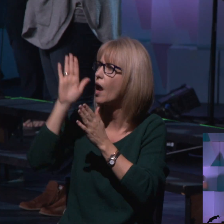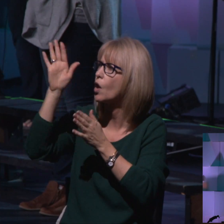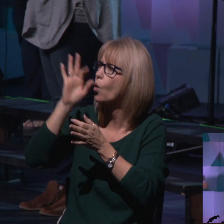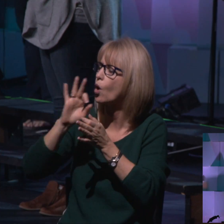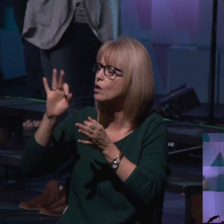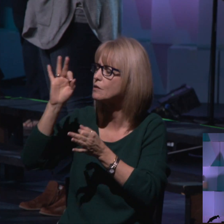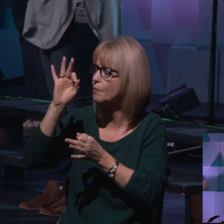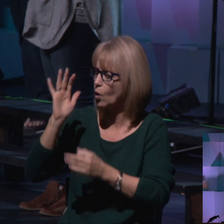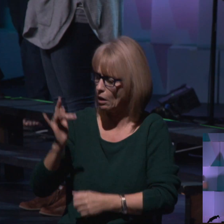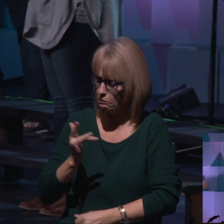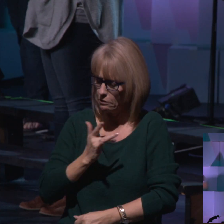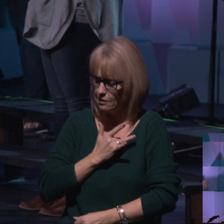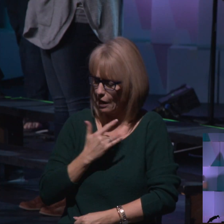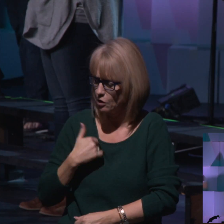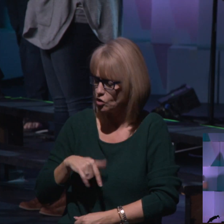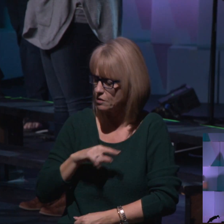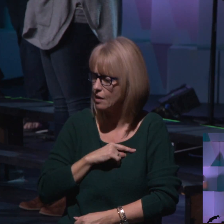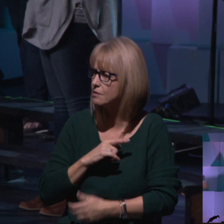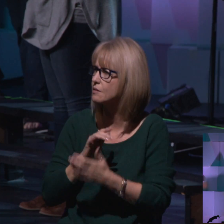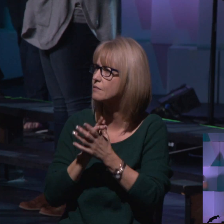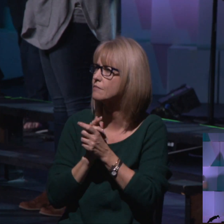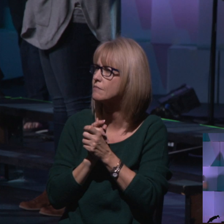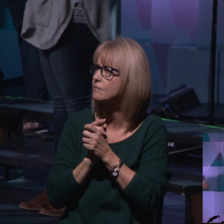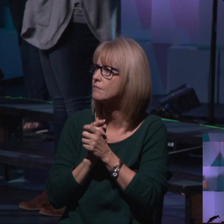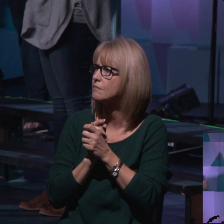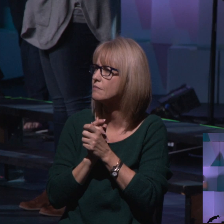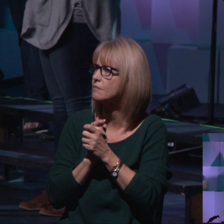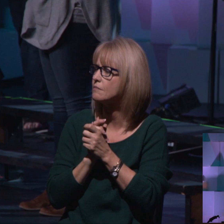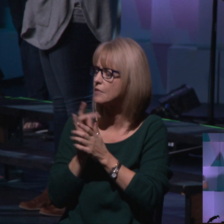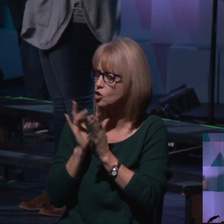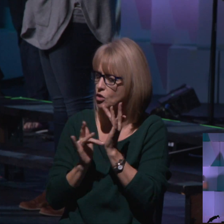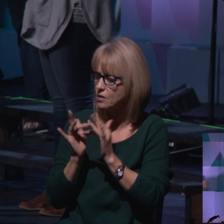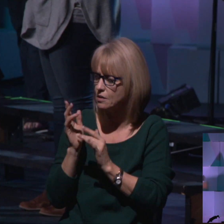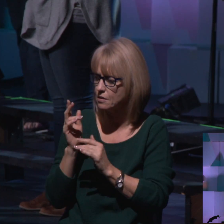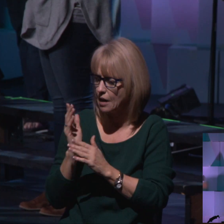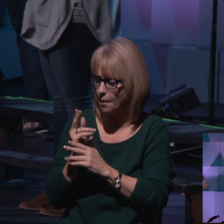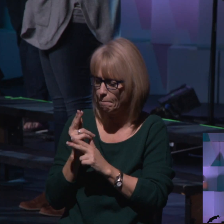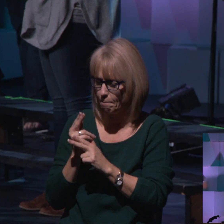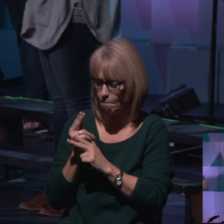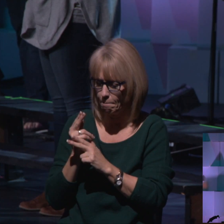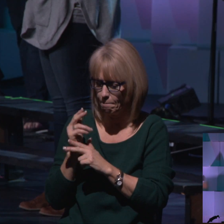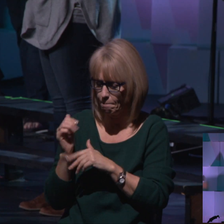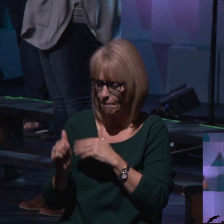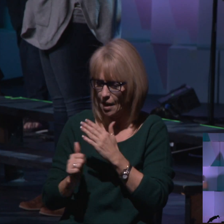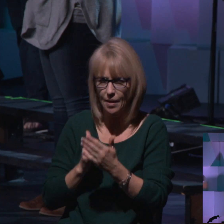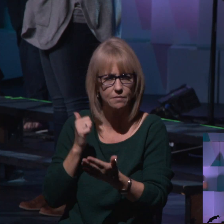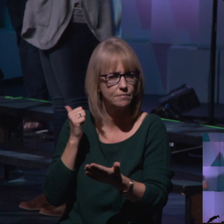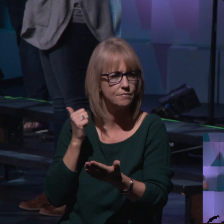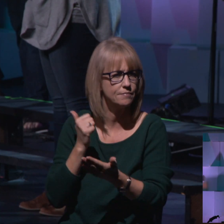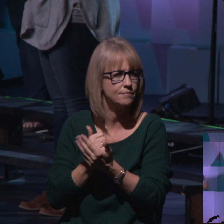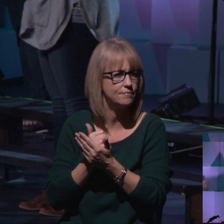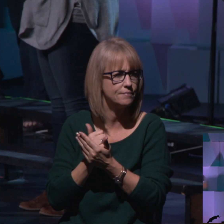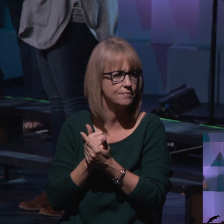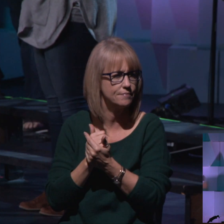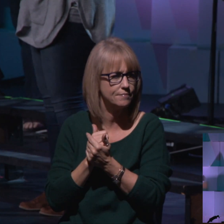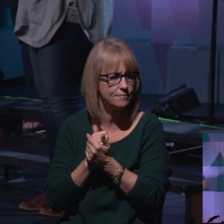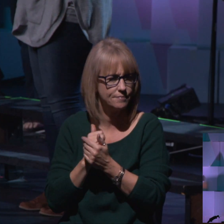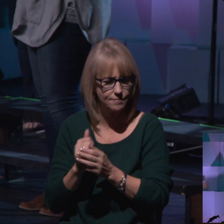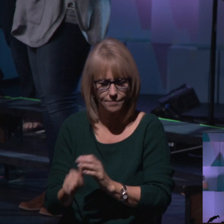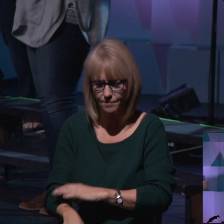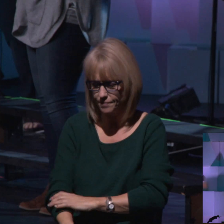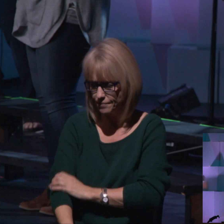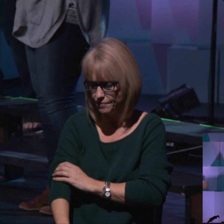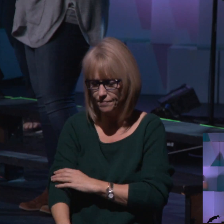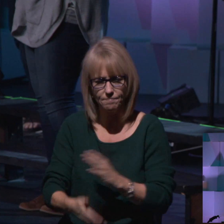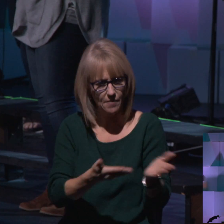again with who you are for each one of us. It's in Jesus we pray. Amen. And so as the